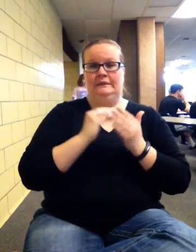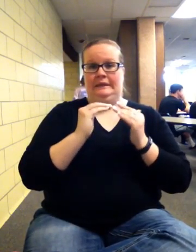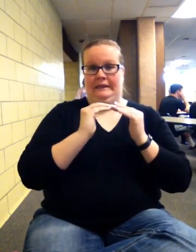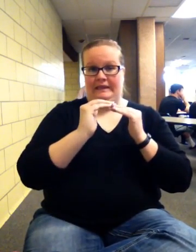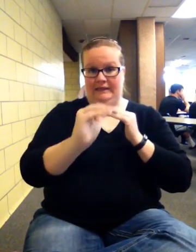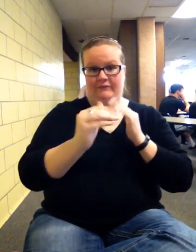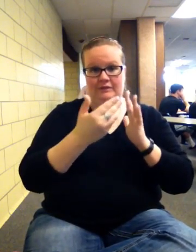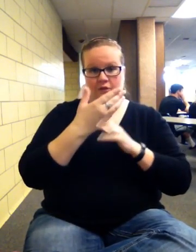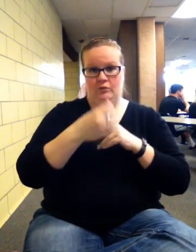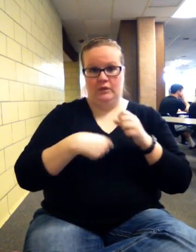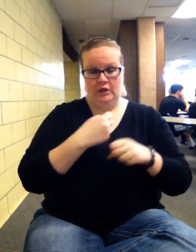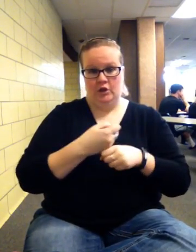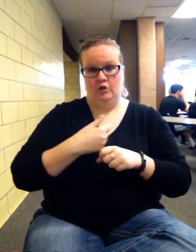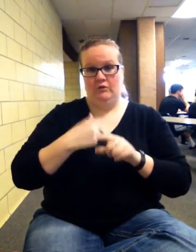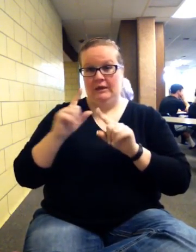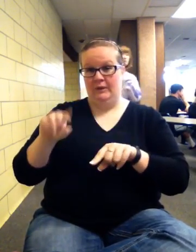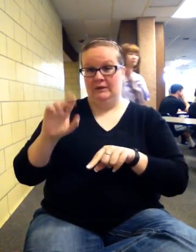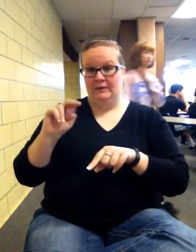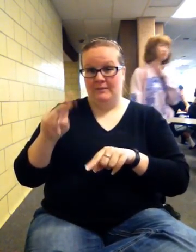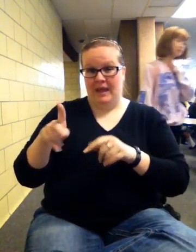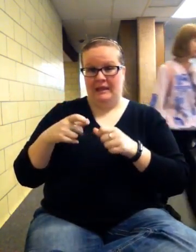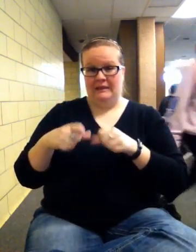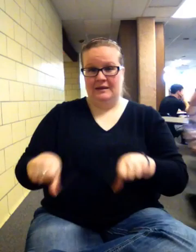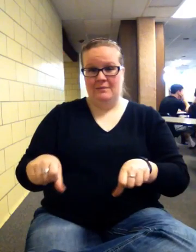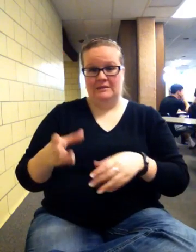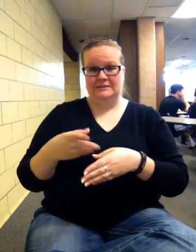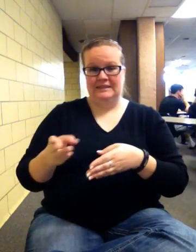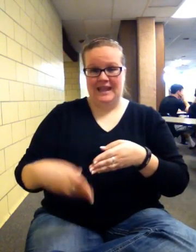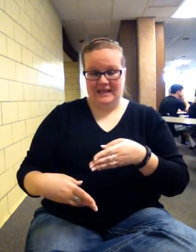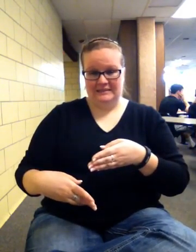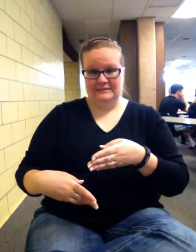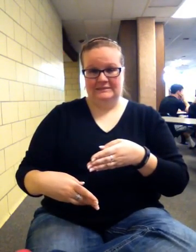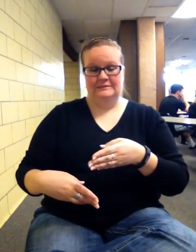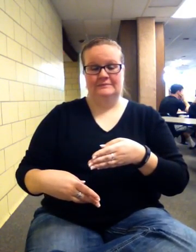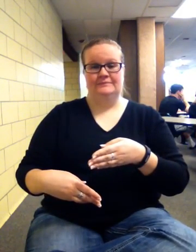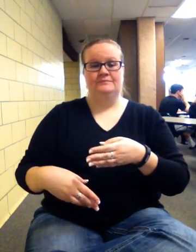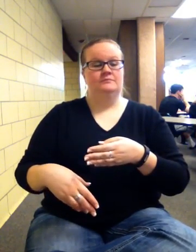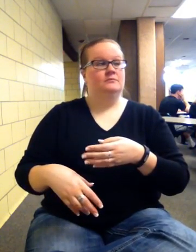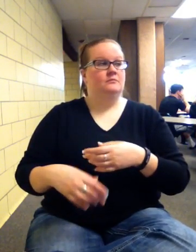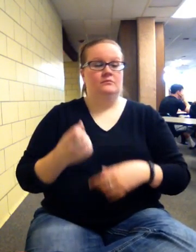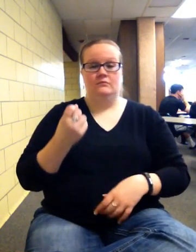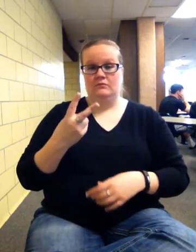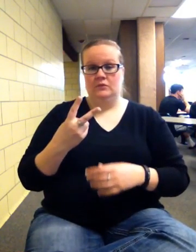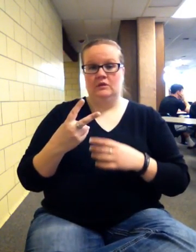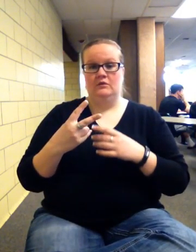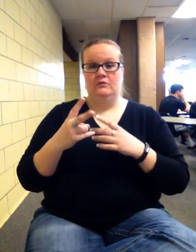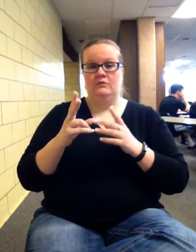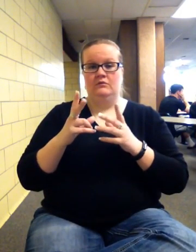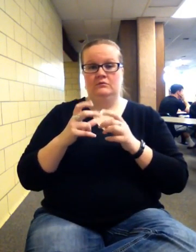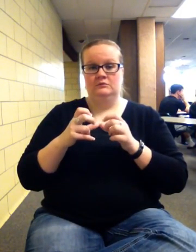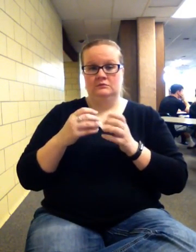And then I went to the bank and deposited it at the end of the year. So at the end of the year, when I take that 12,000 to the bank and deposit it, I